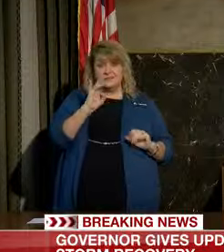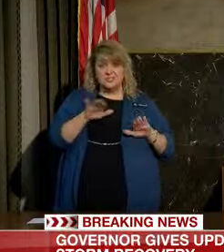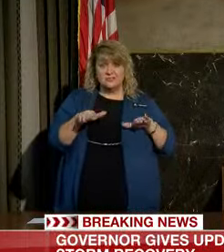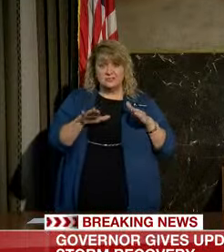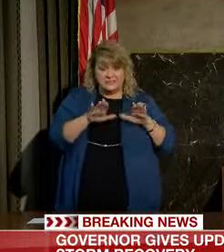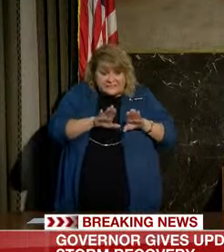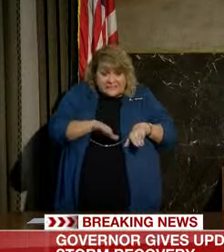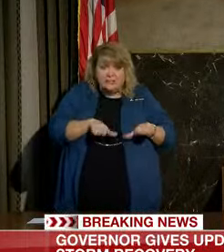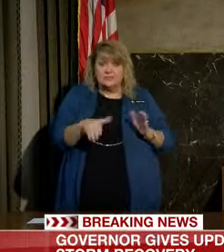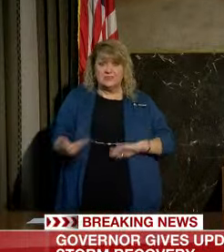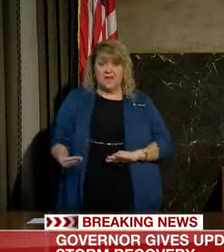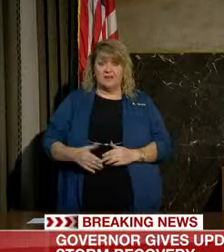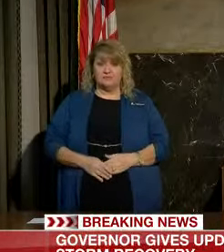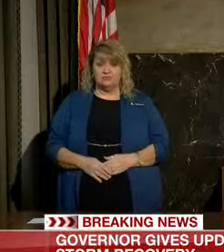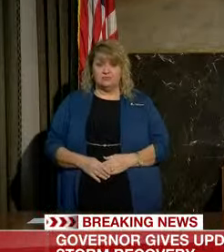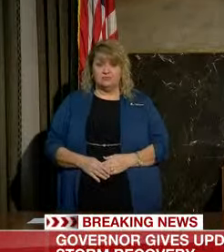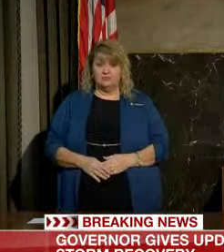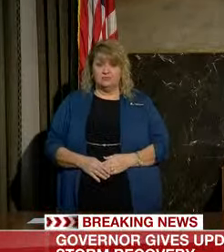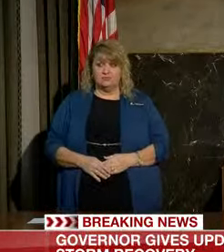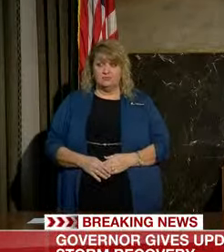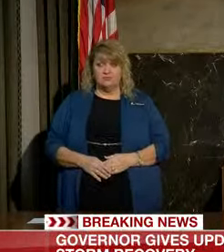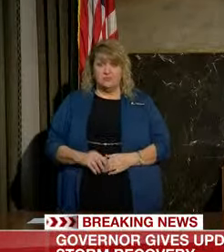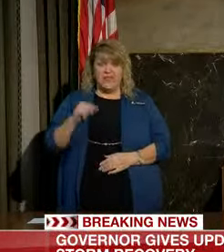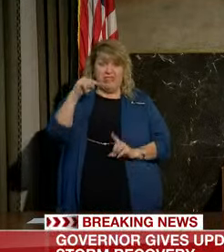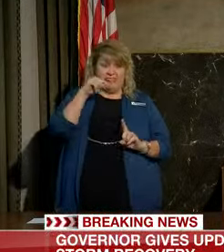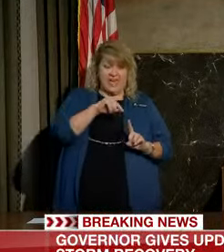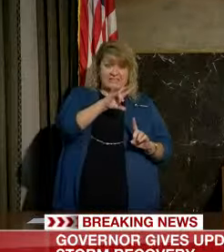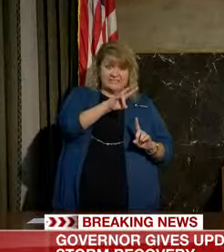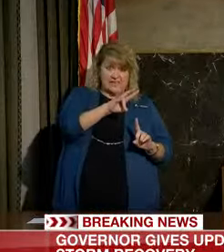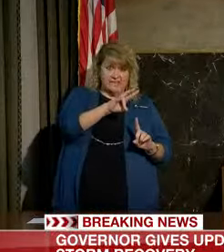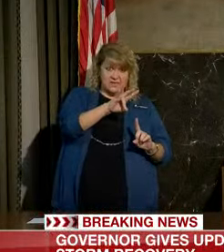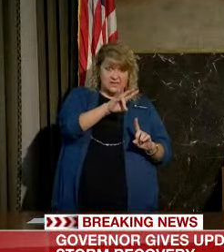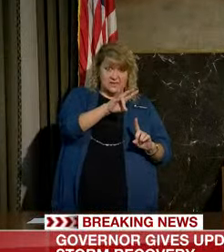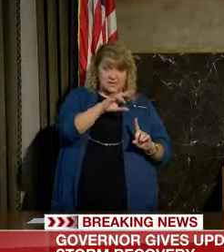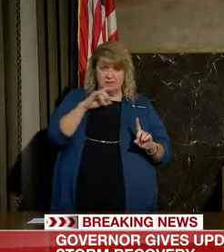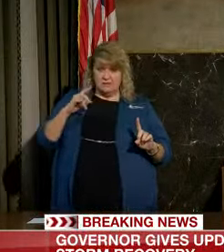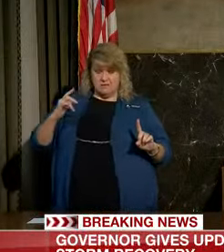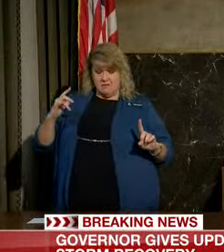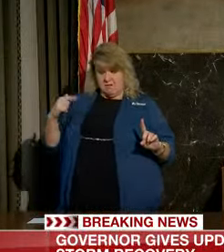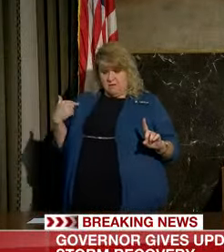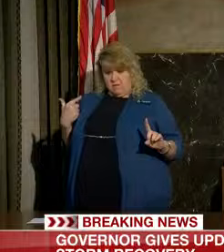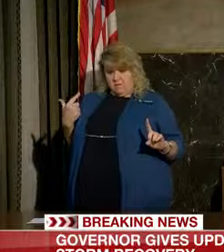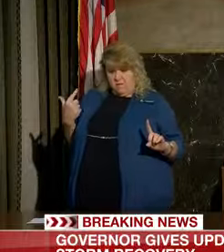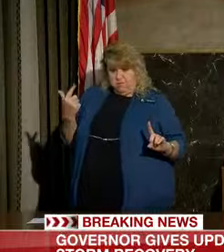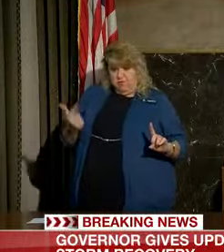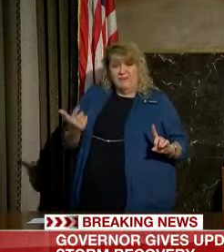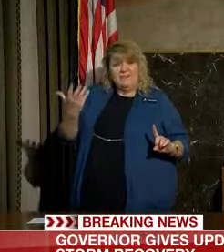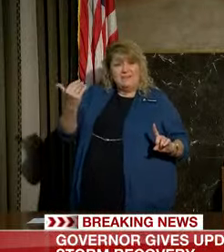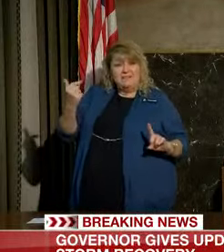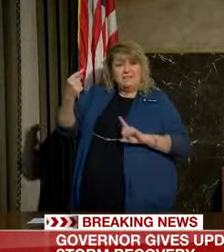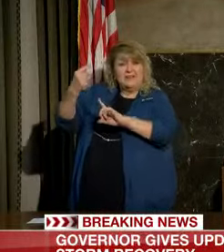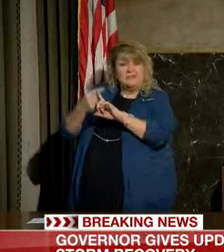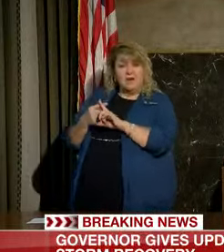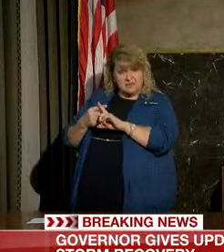And that's nearly as many as the total number of pediatric deaths that had been reported over the previous 15 months of the